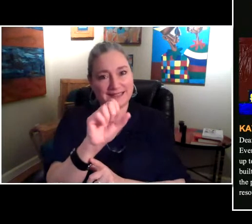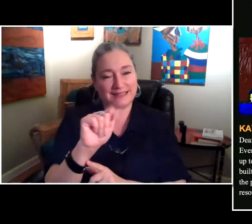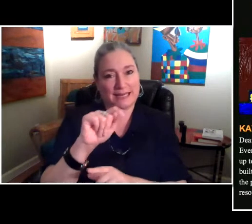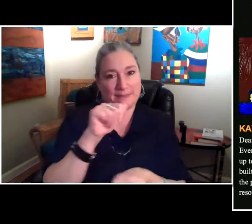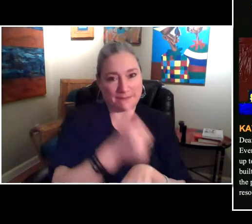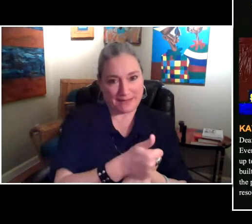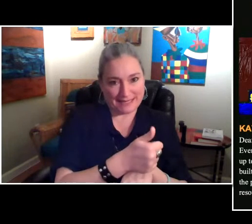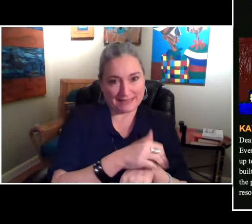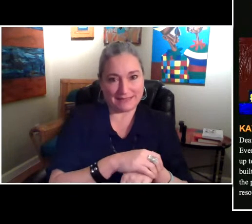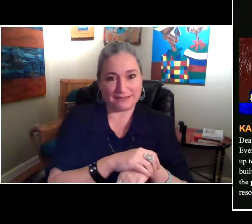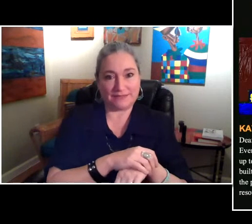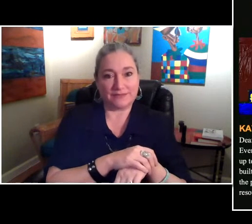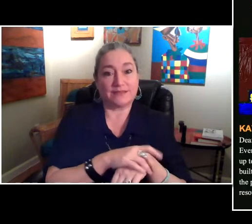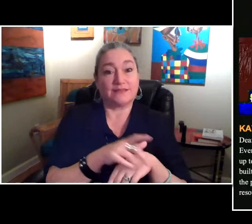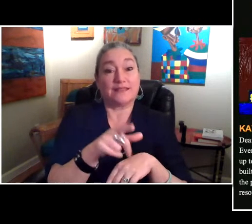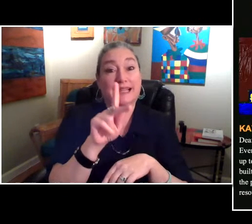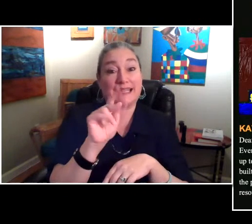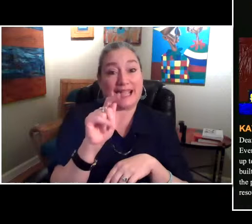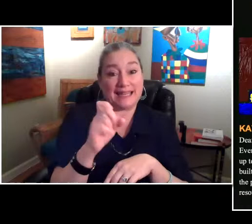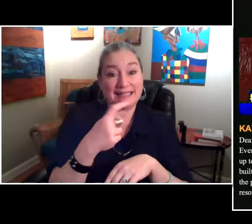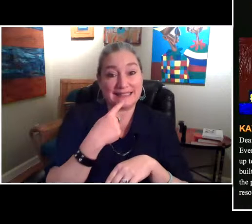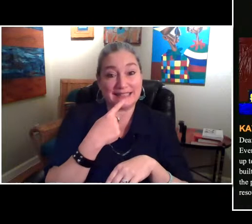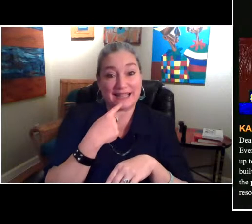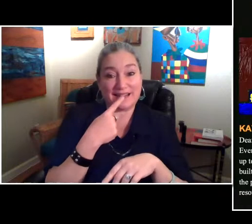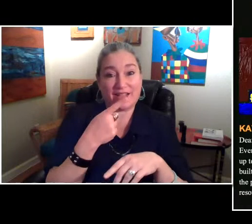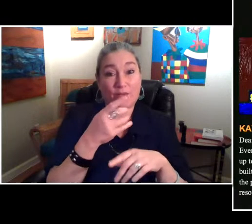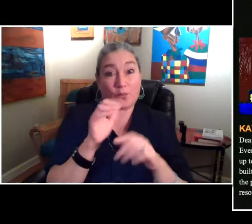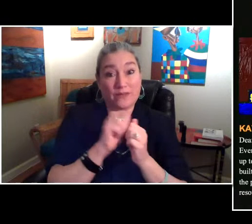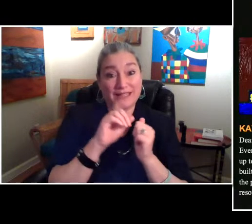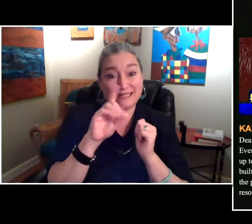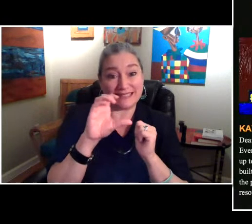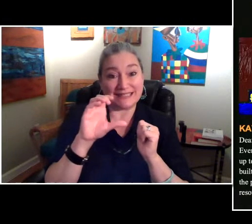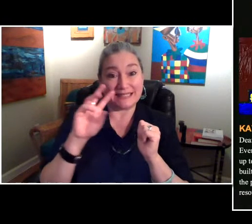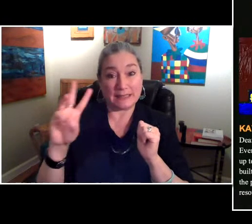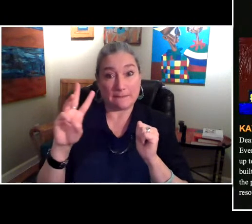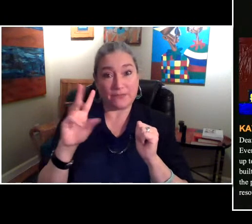Asset-based, a positive lens rather than a deficit model.